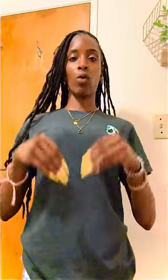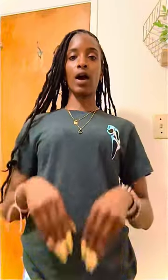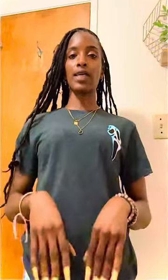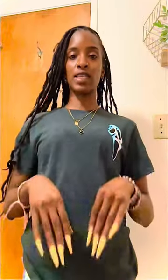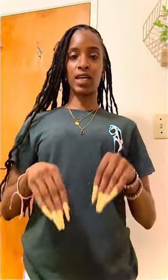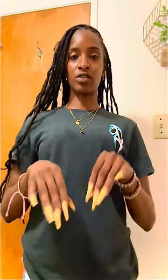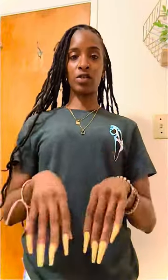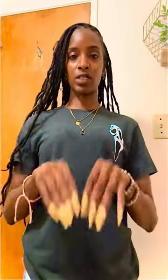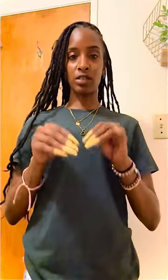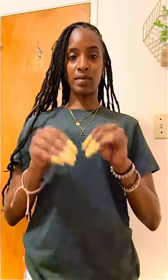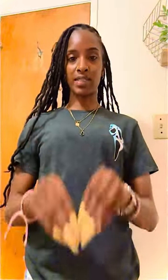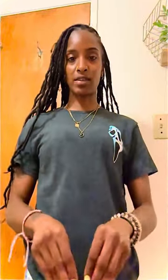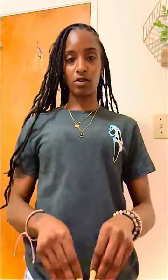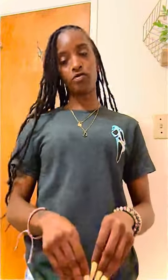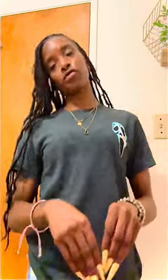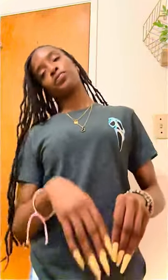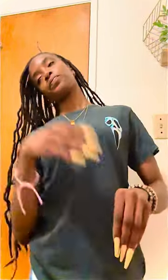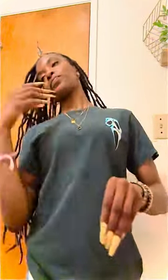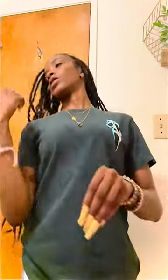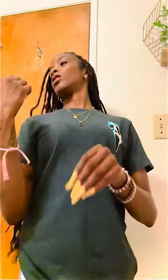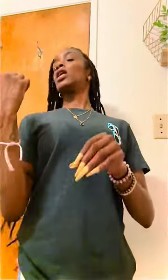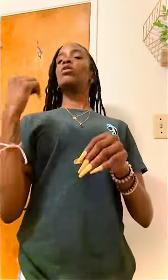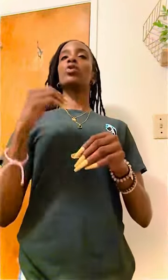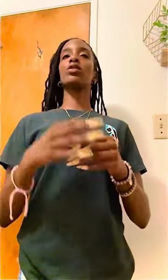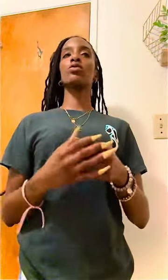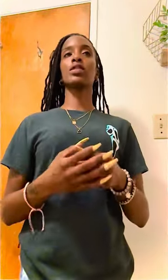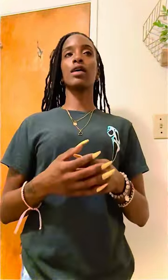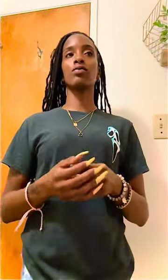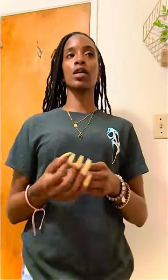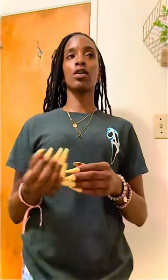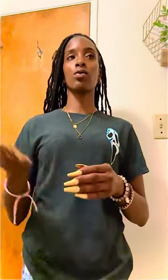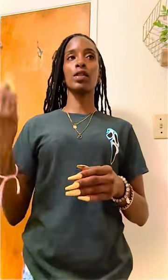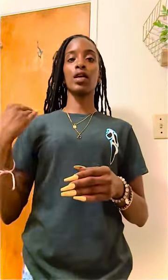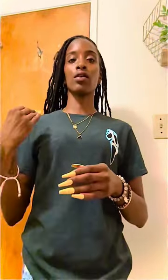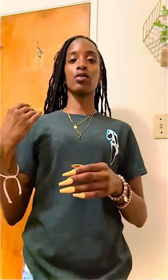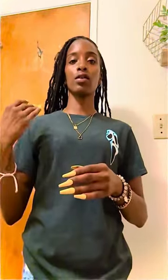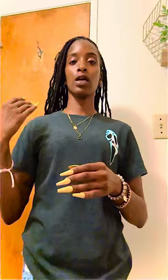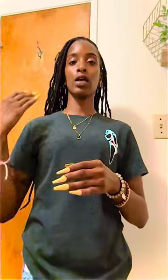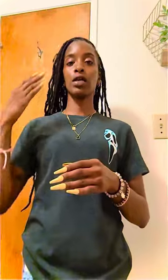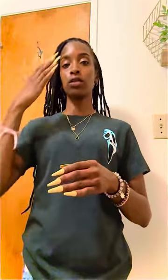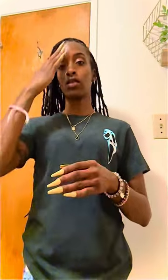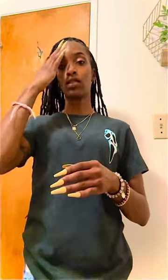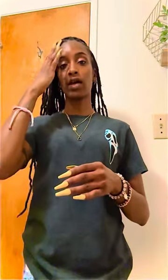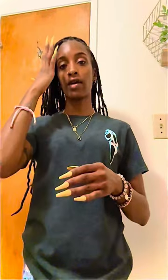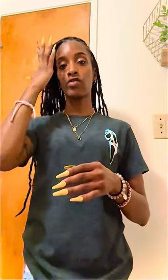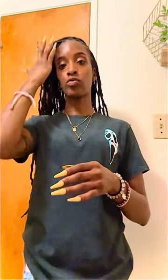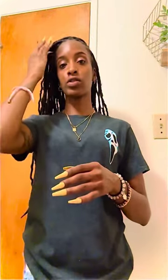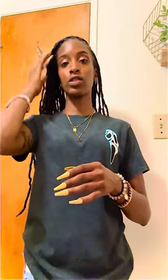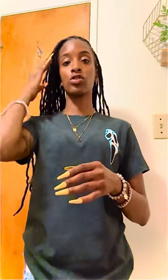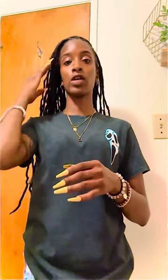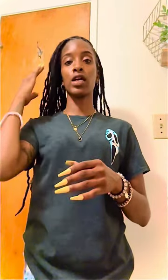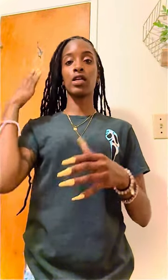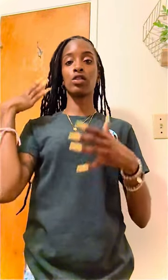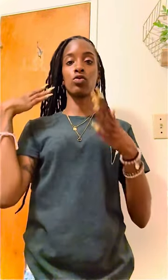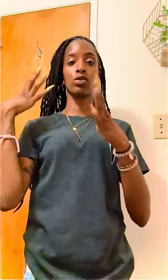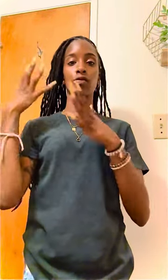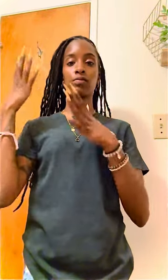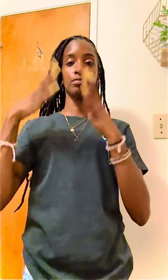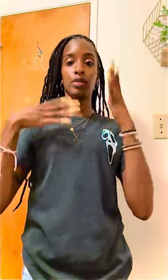why did I do this to myself? And with those doubts, I go in there and to have this procedure and totally kind